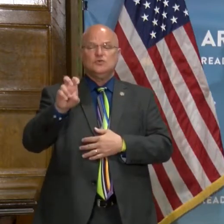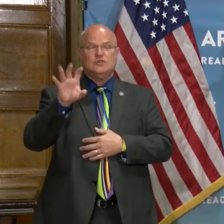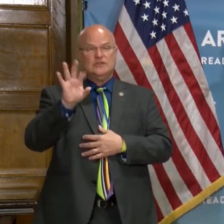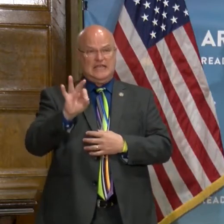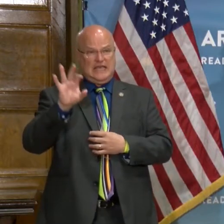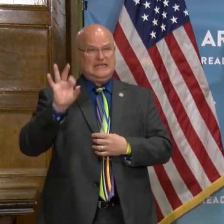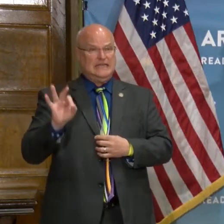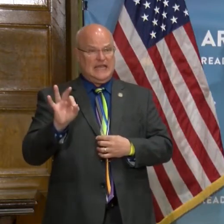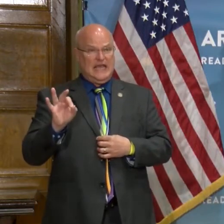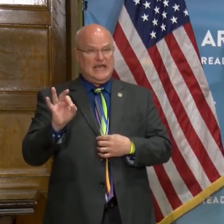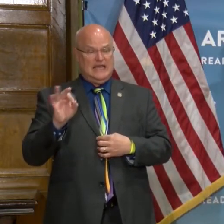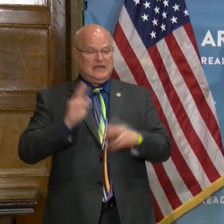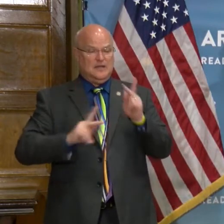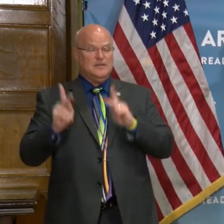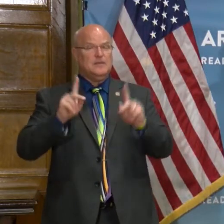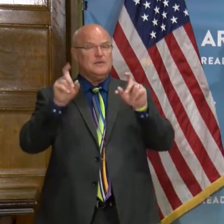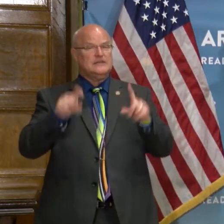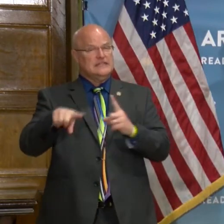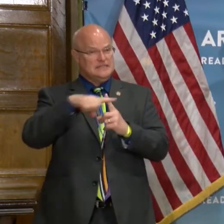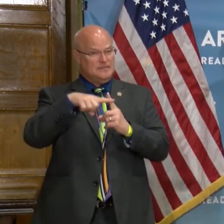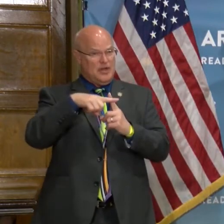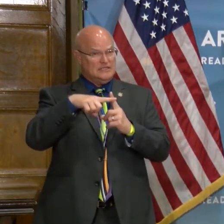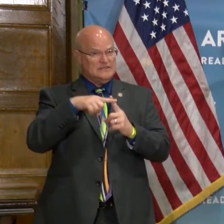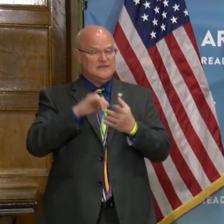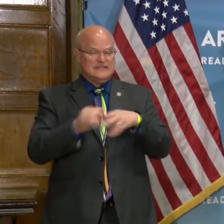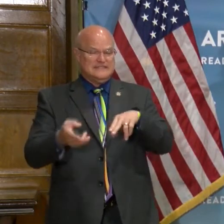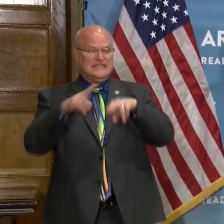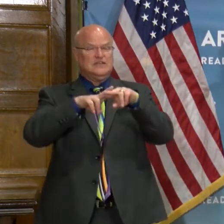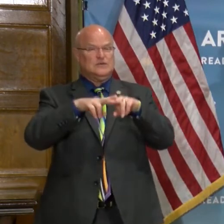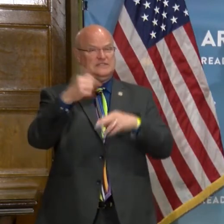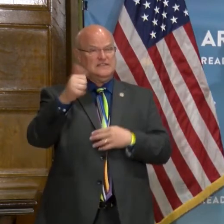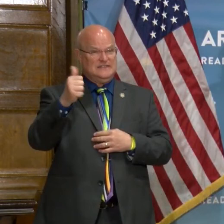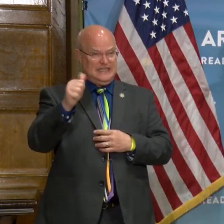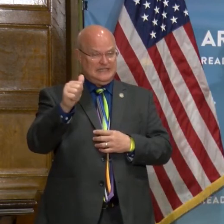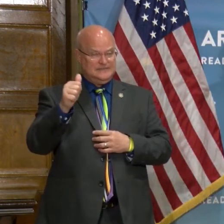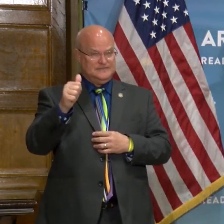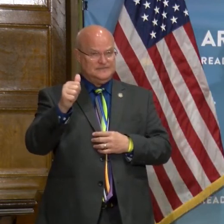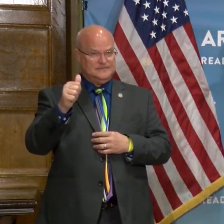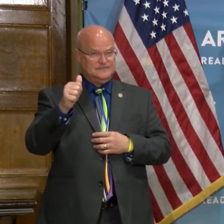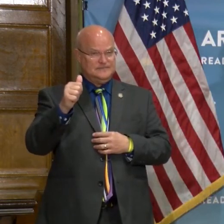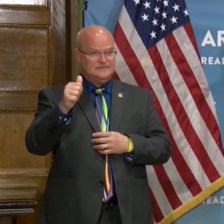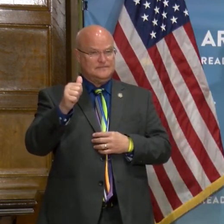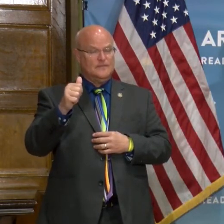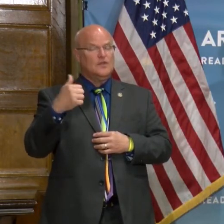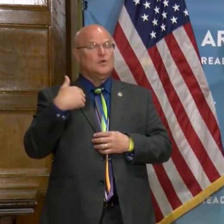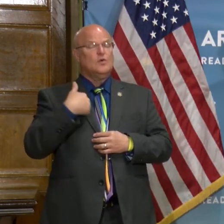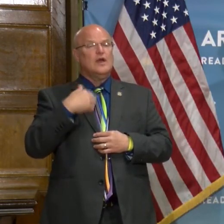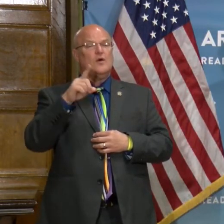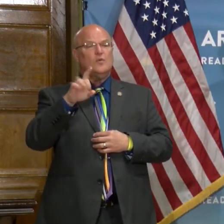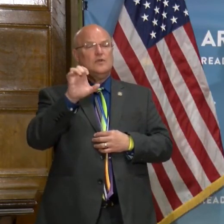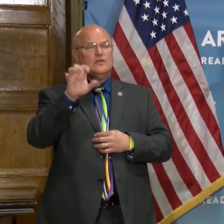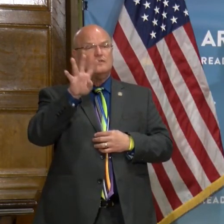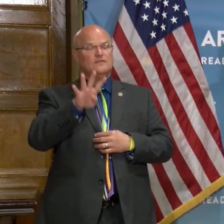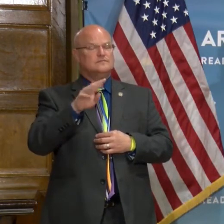299 residents who have tested positive. That's an increase of 10 from yesterday. and we have